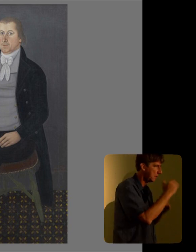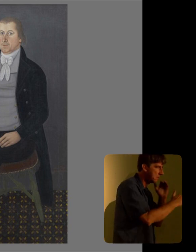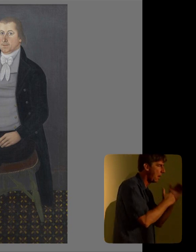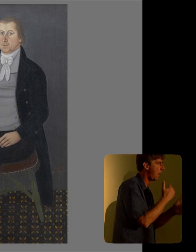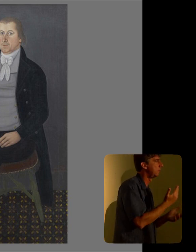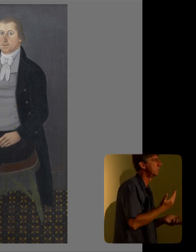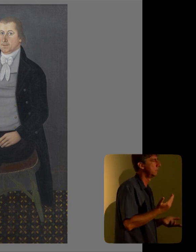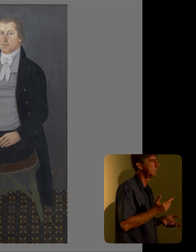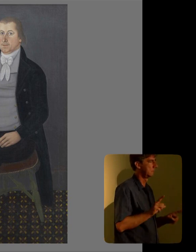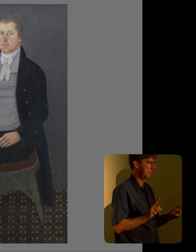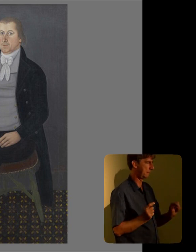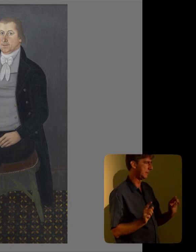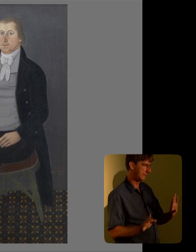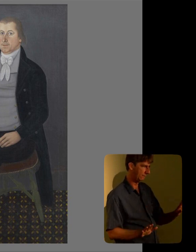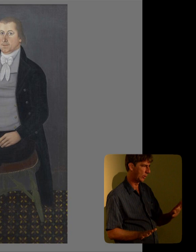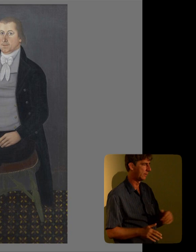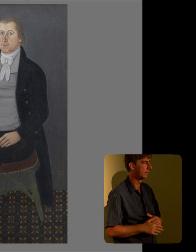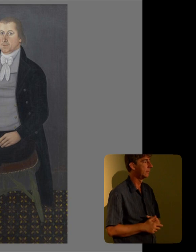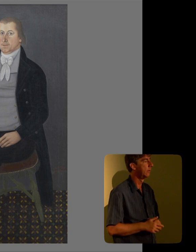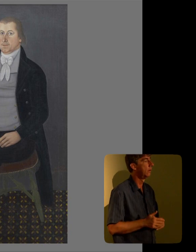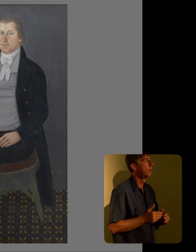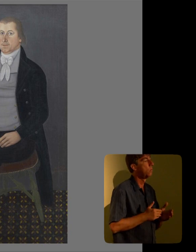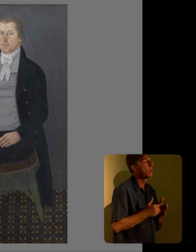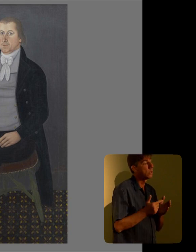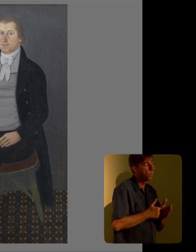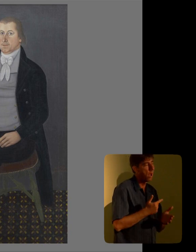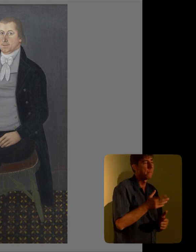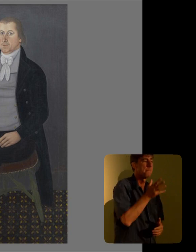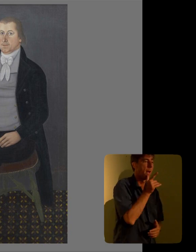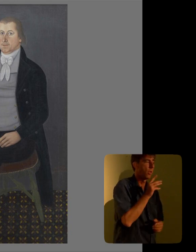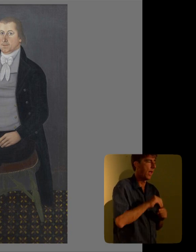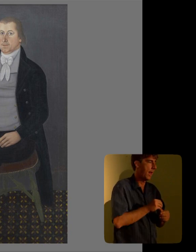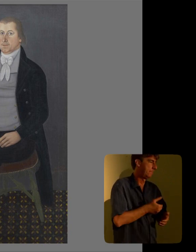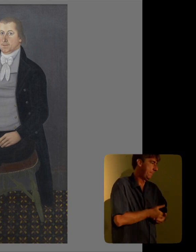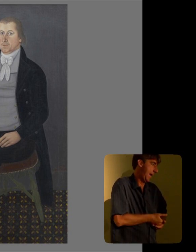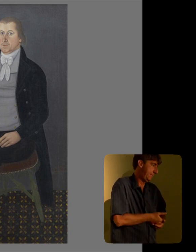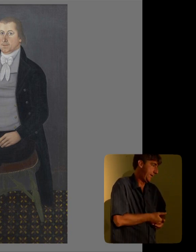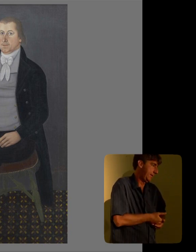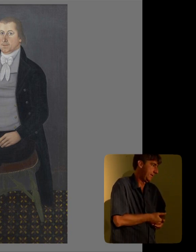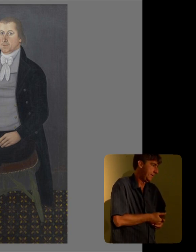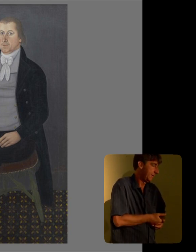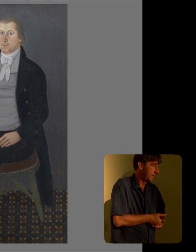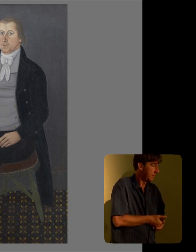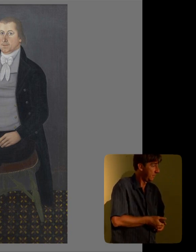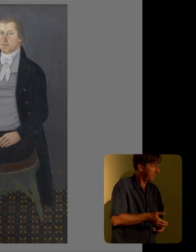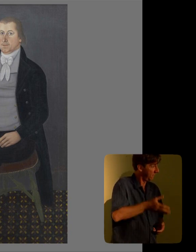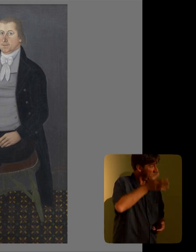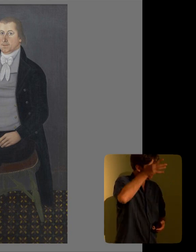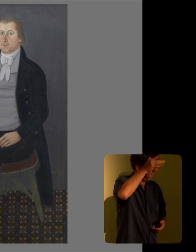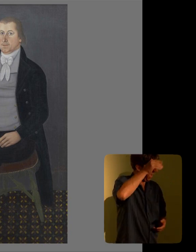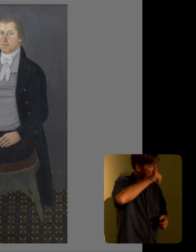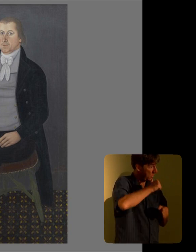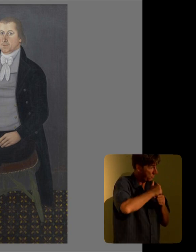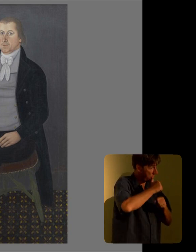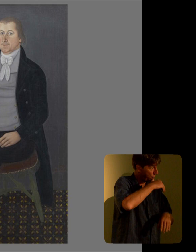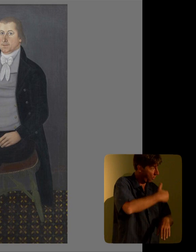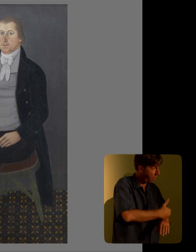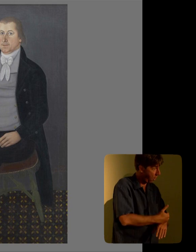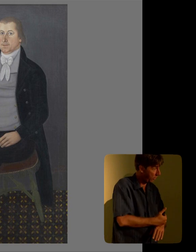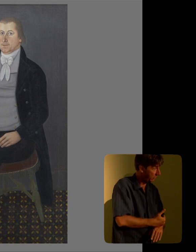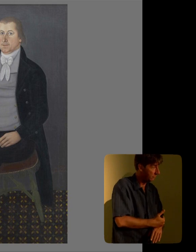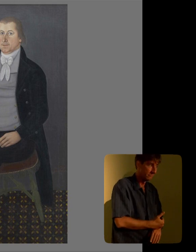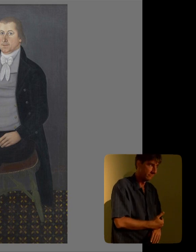Every so often we see portraits of mothers and babies. We rarely see portraits of adults with children